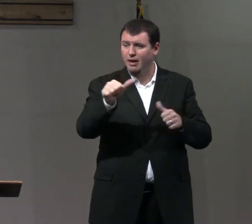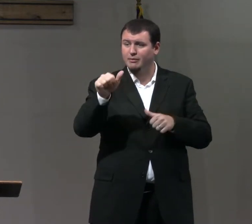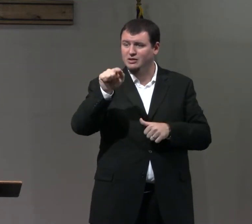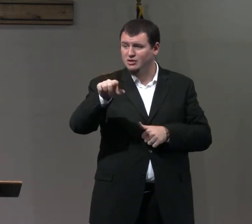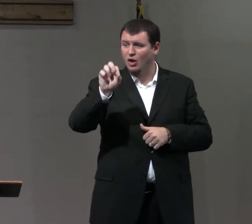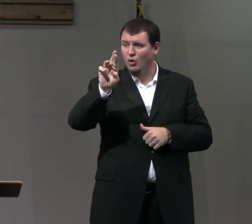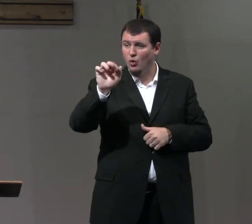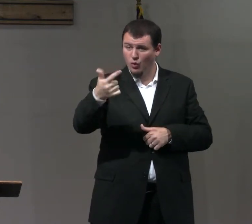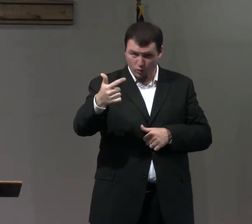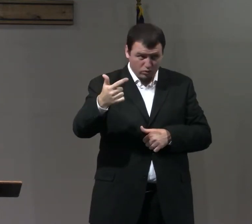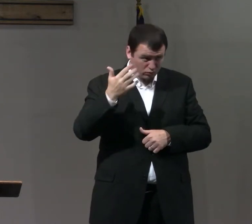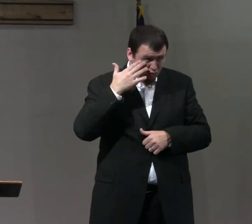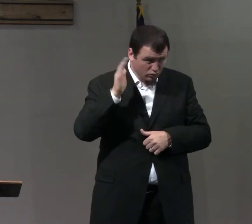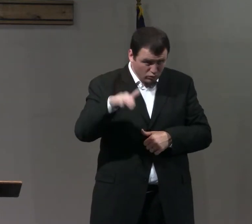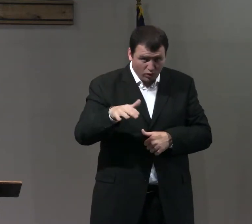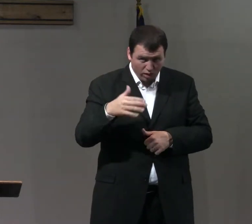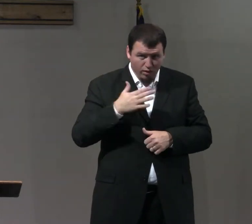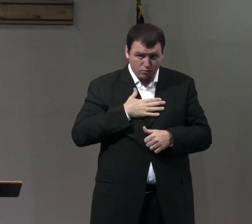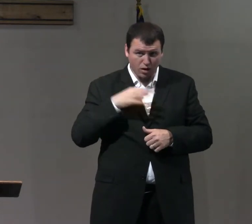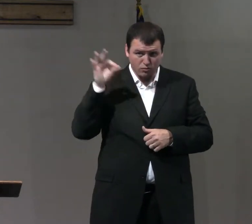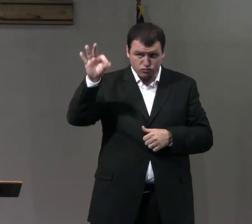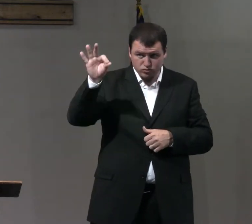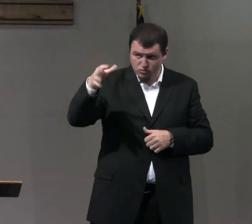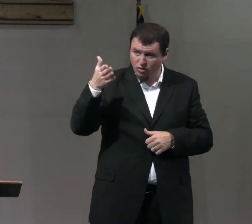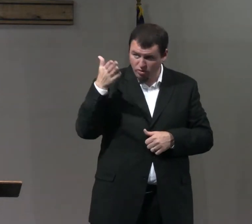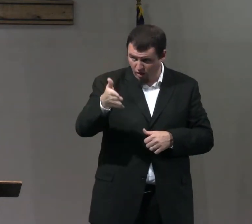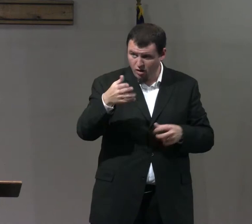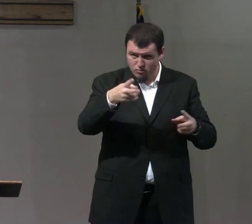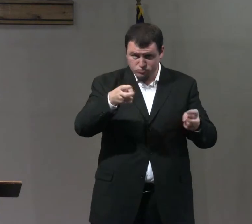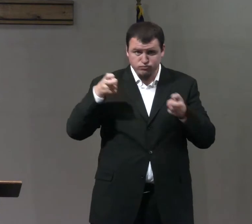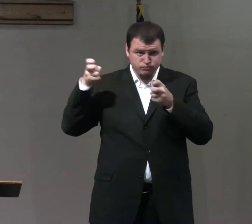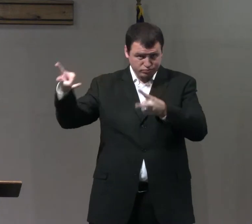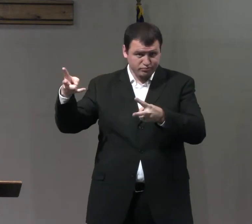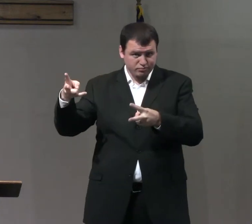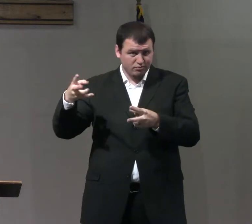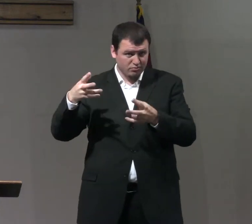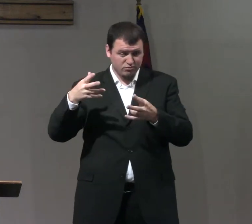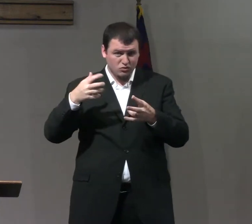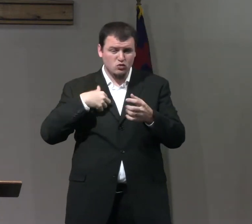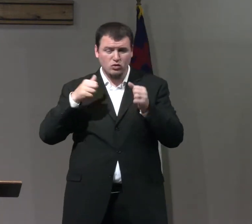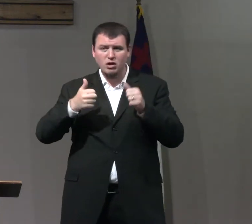Yes, all the sermons are on death, liberty.